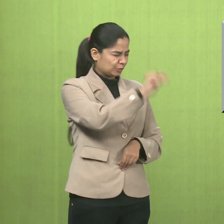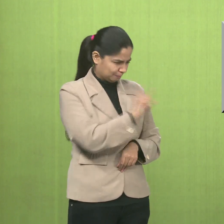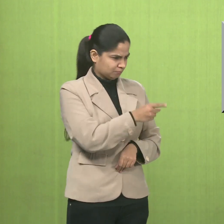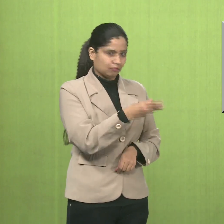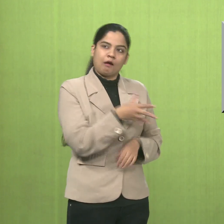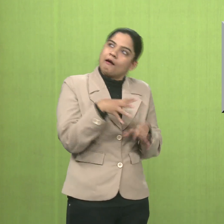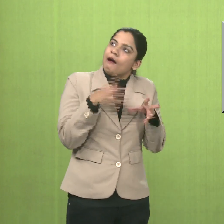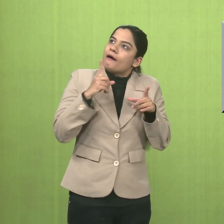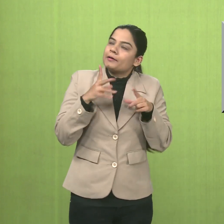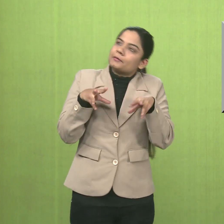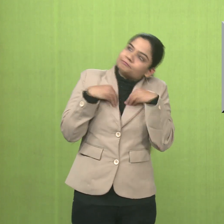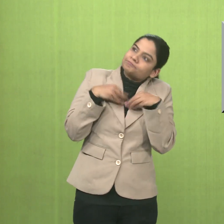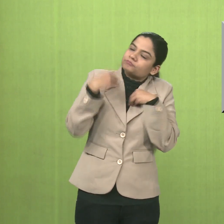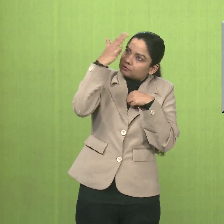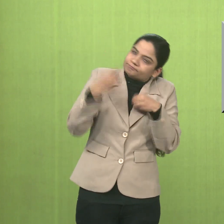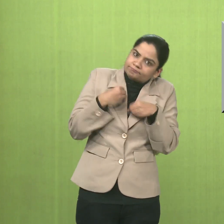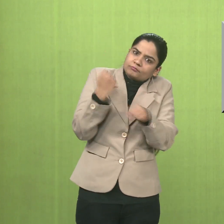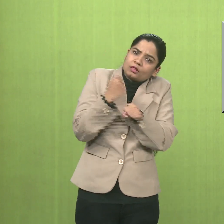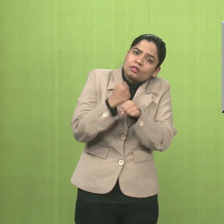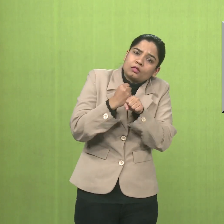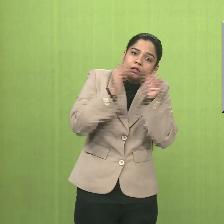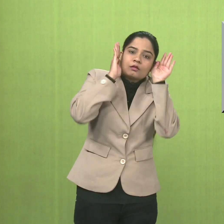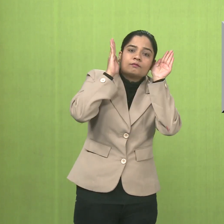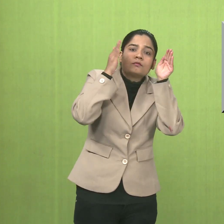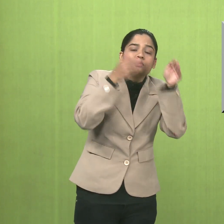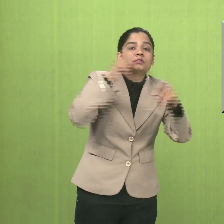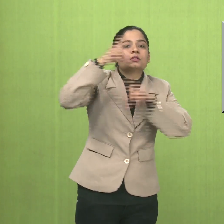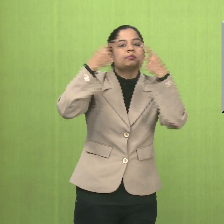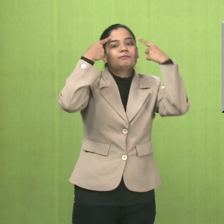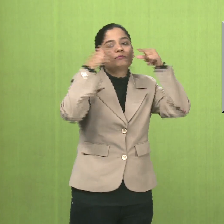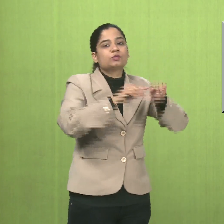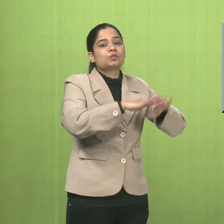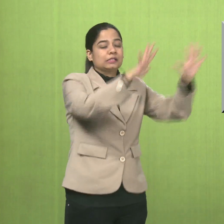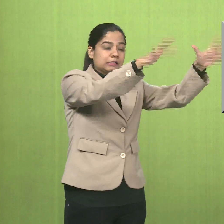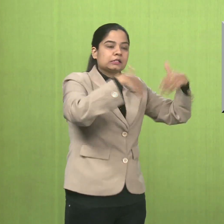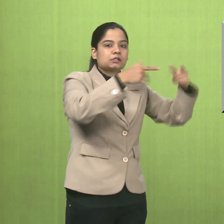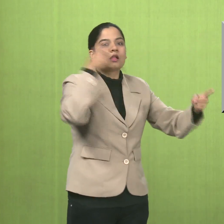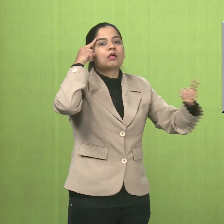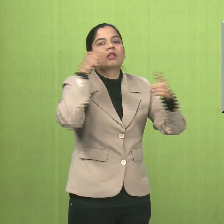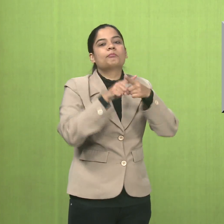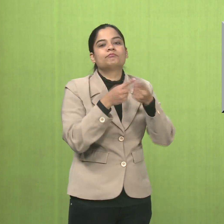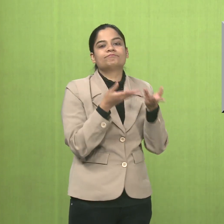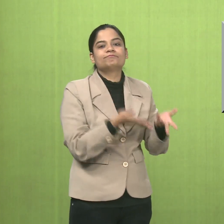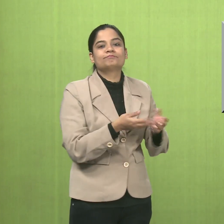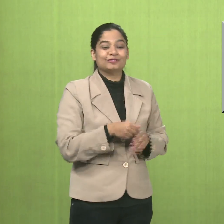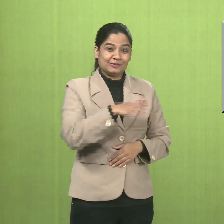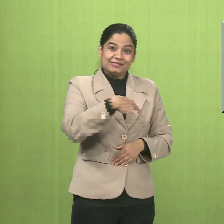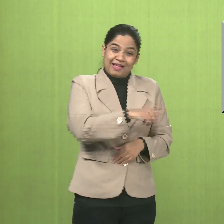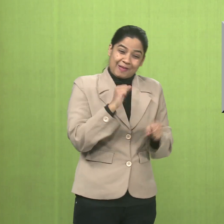silent and uncomplaining labor. That's why also they are working so much. So companies are also at fault here.